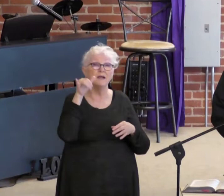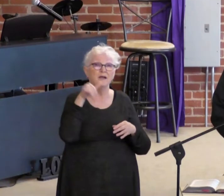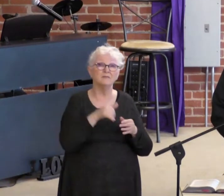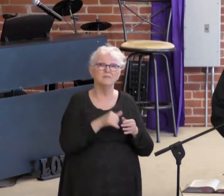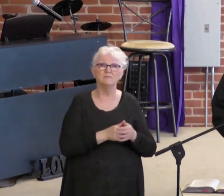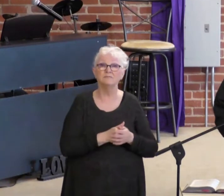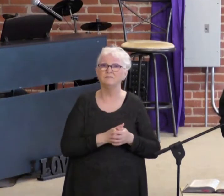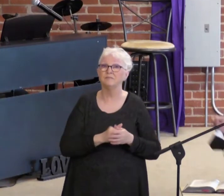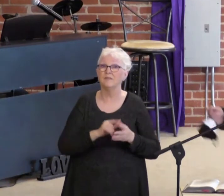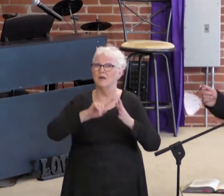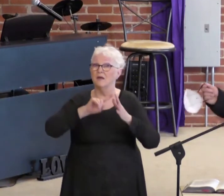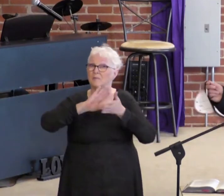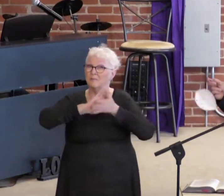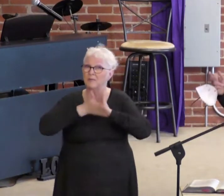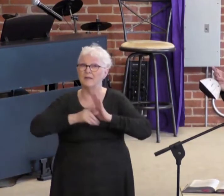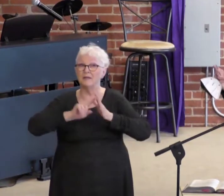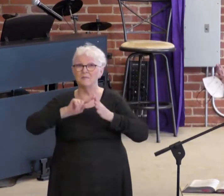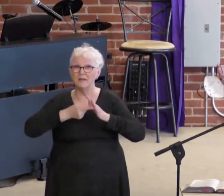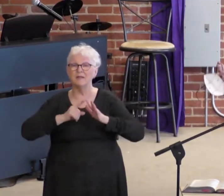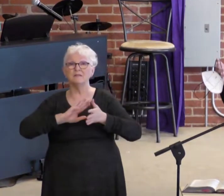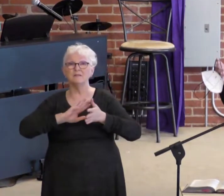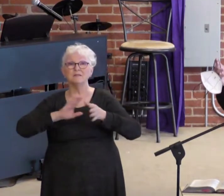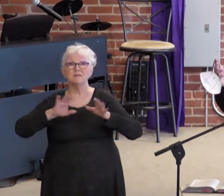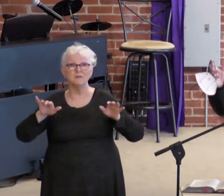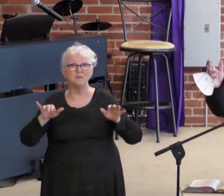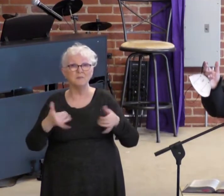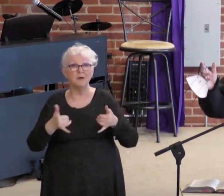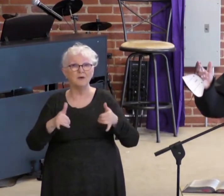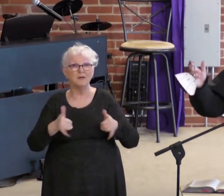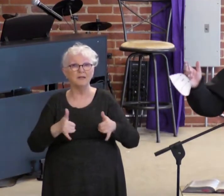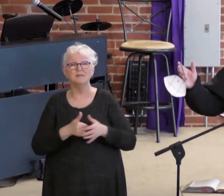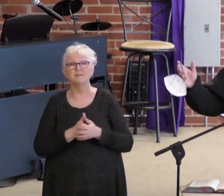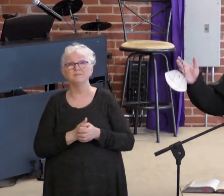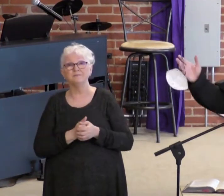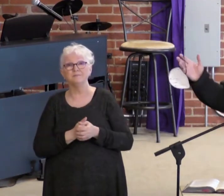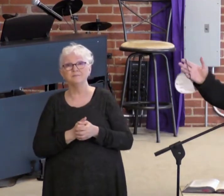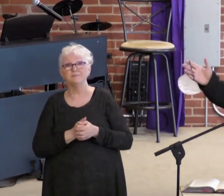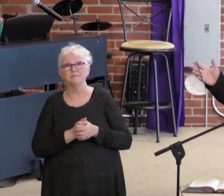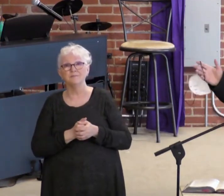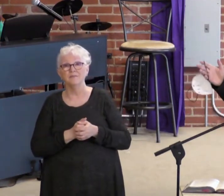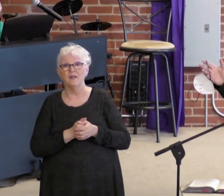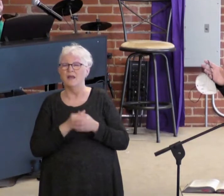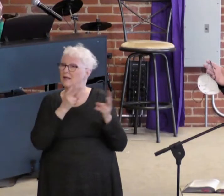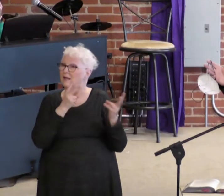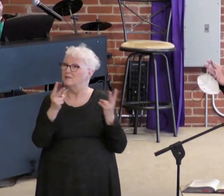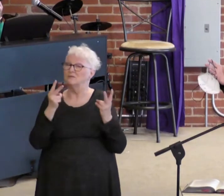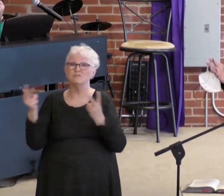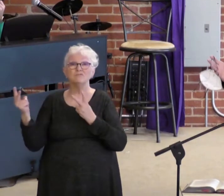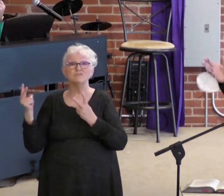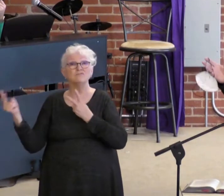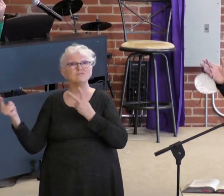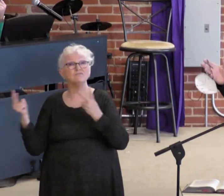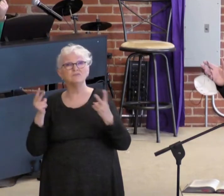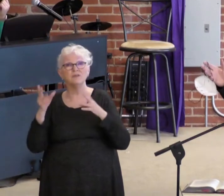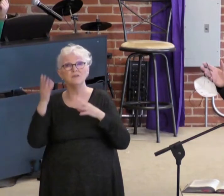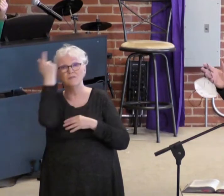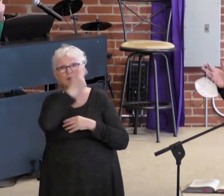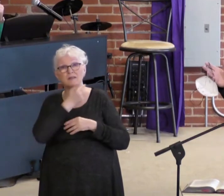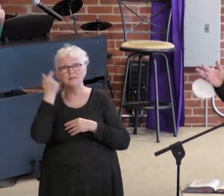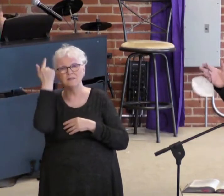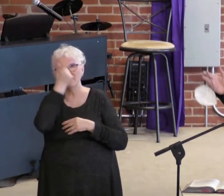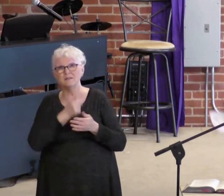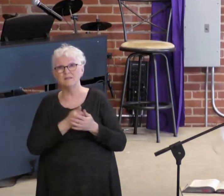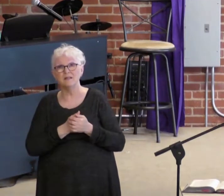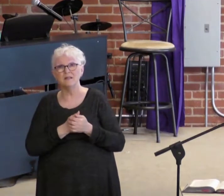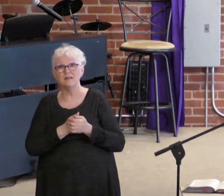lost. All of us here today, I look at faces of you whom I love and people whom I've known. Some of you for